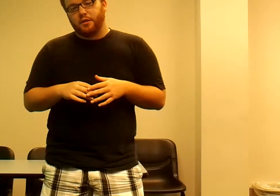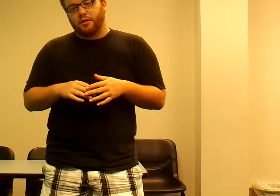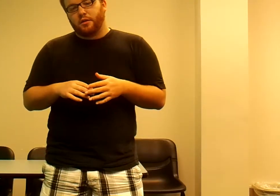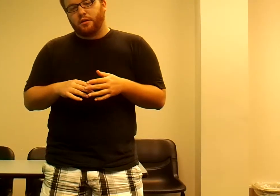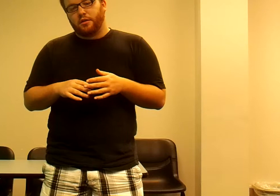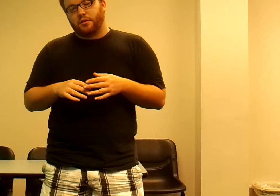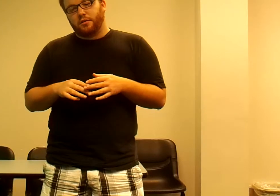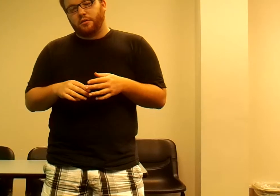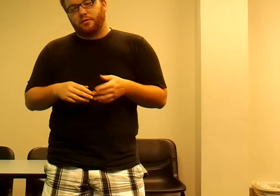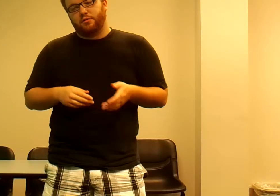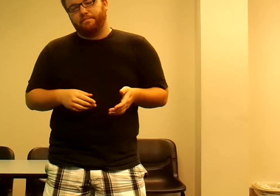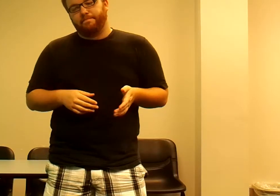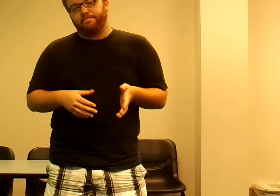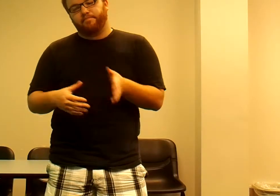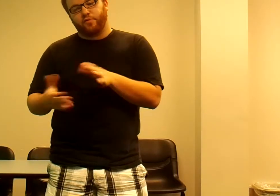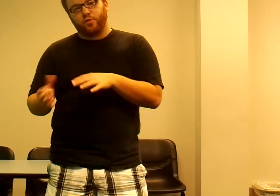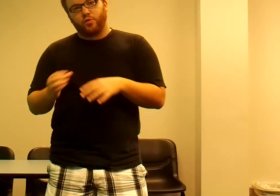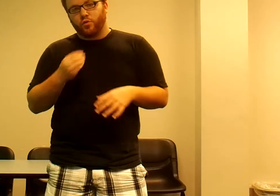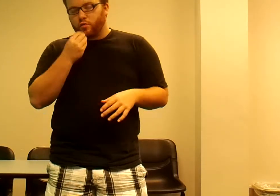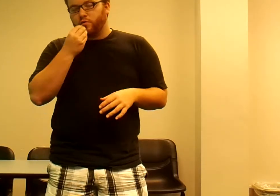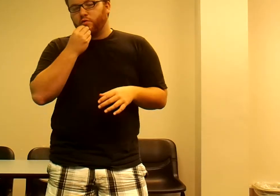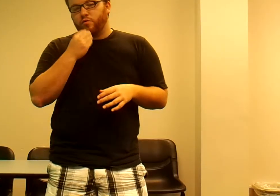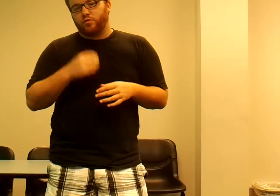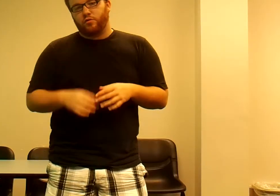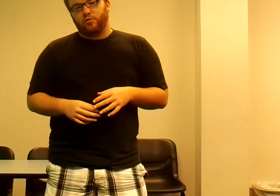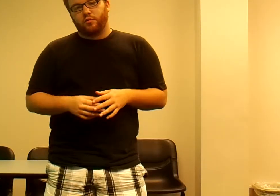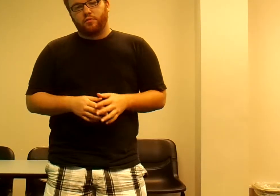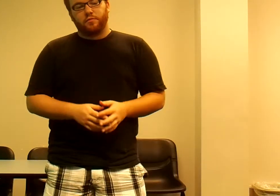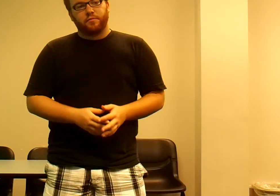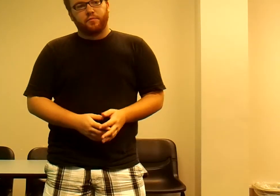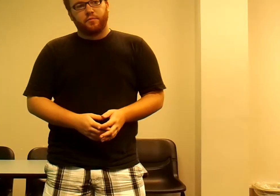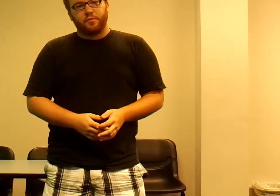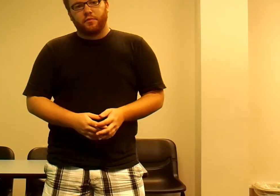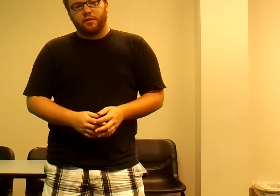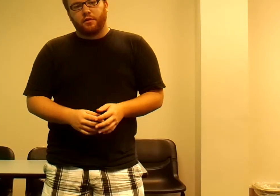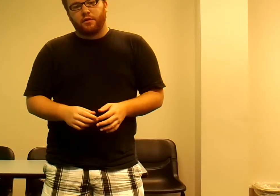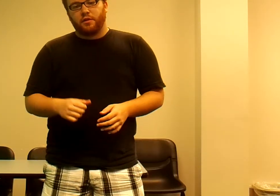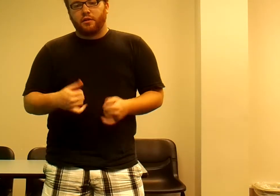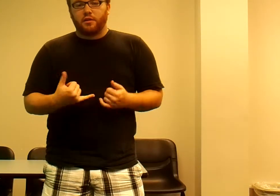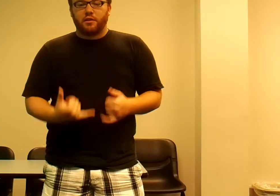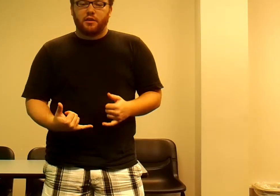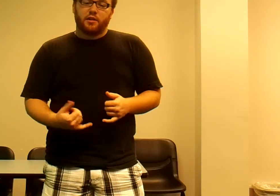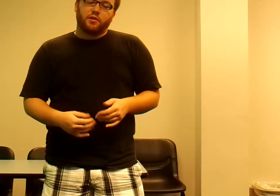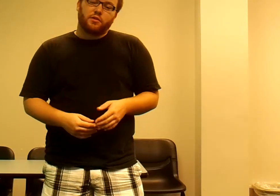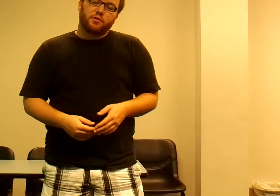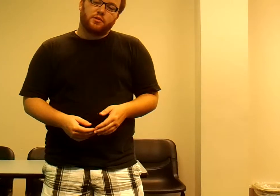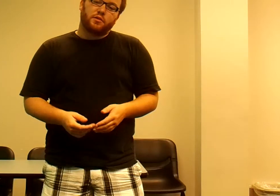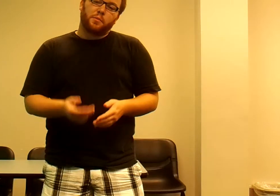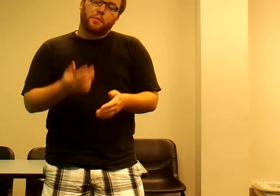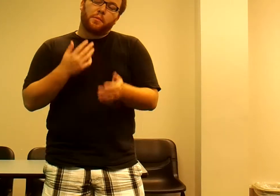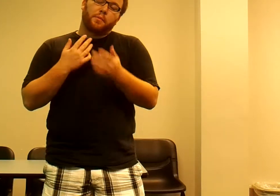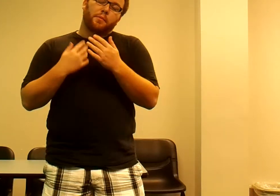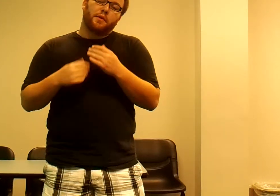of the body. Now what we're going to do is go back up to the top of the digestive system and talk about our